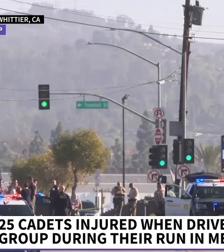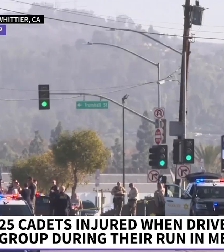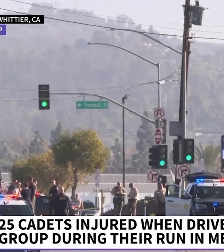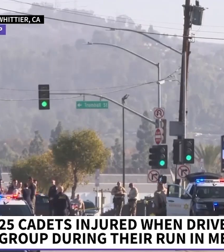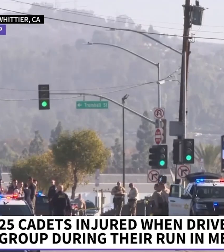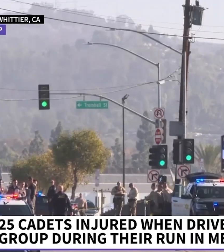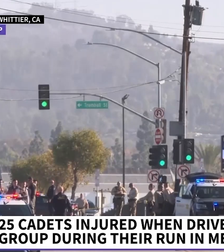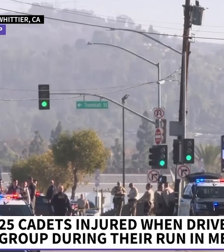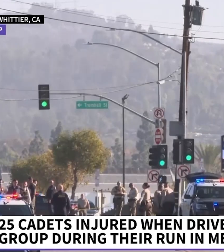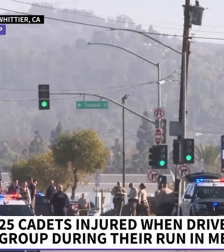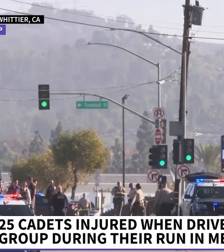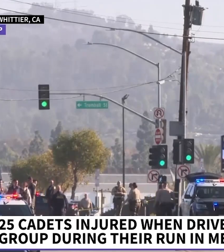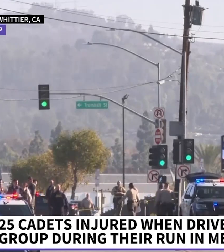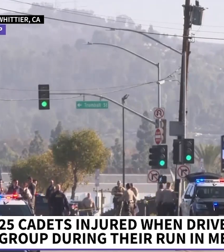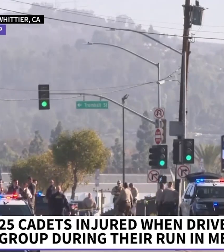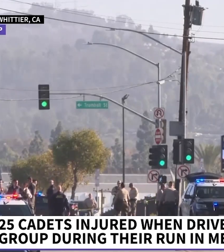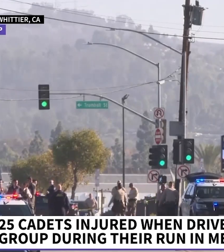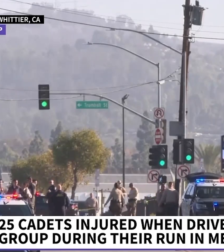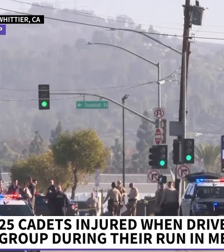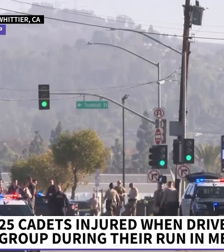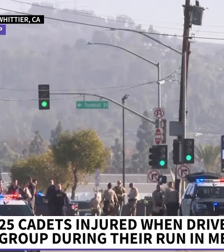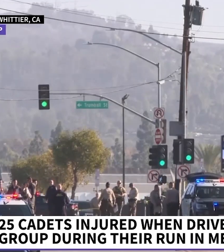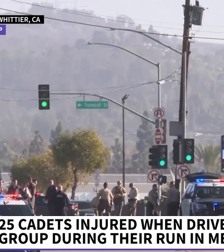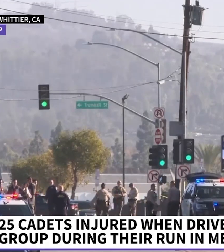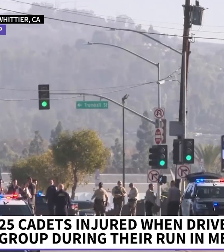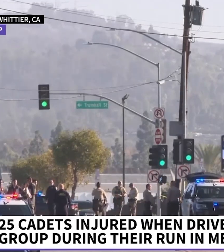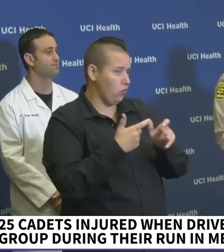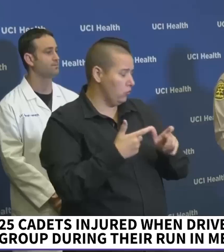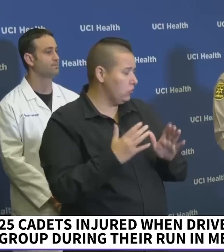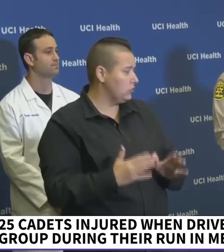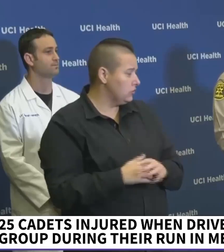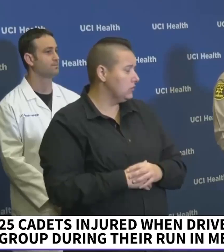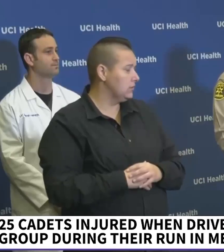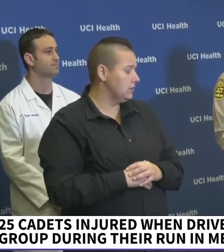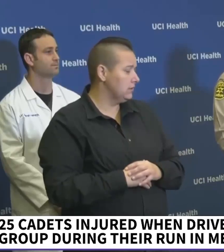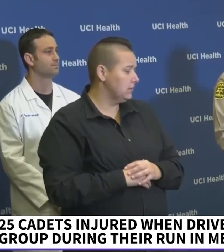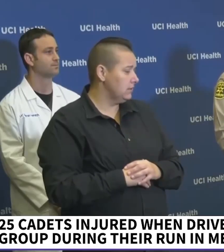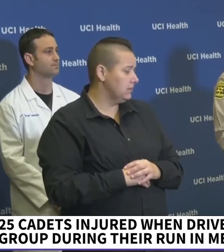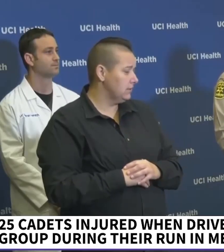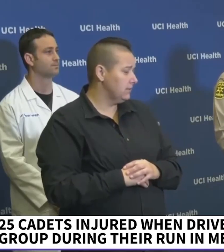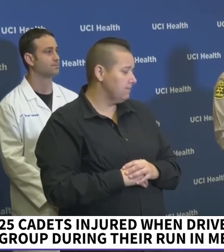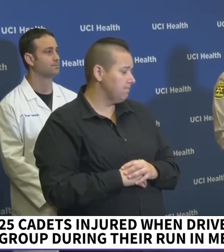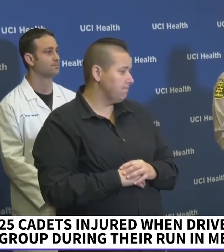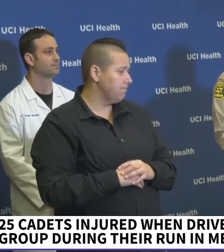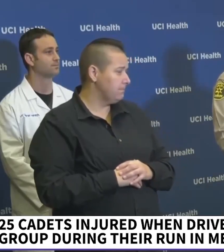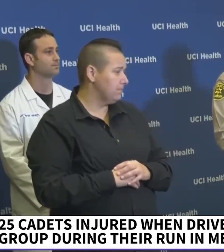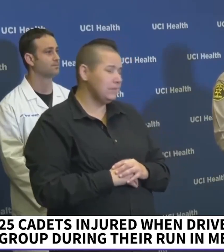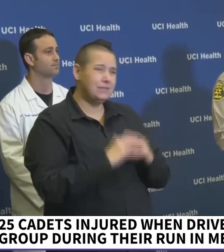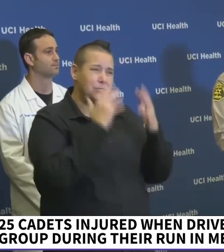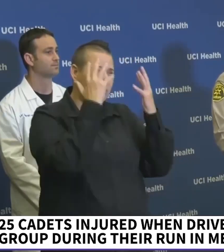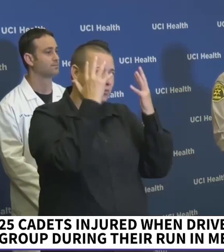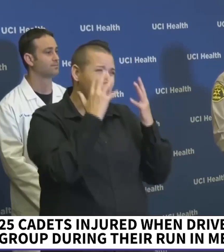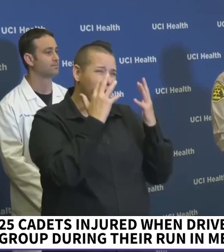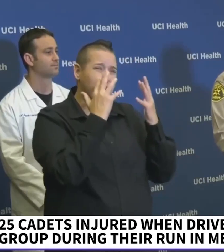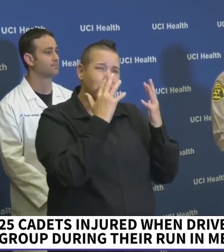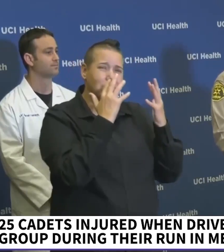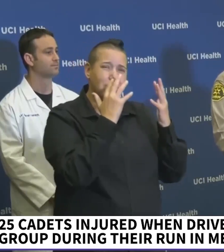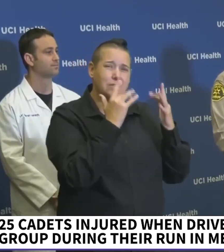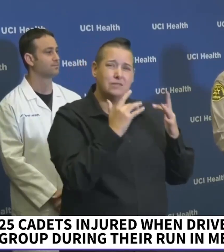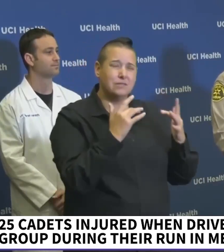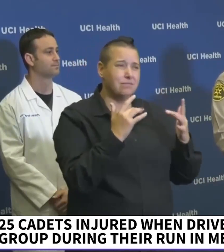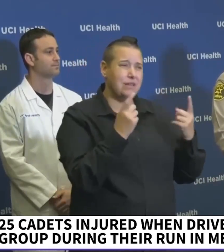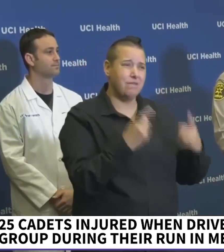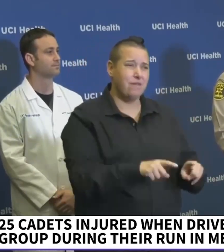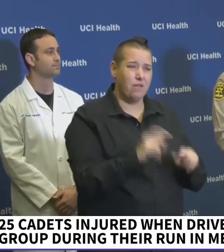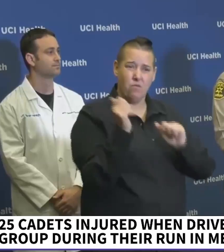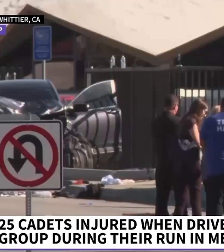Near Los Angeles Wednesday, a morning training run turned tragic. It's a tragic event, very